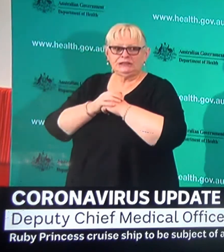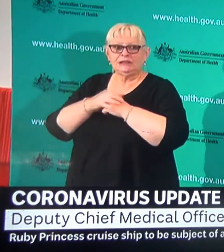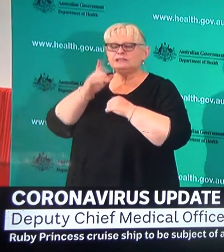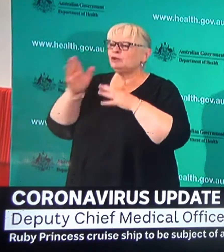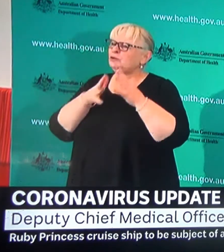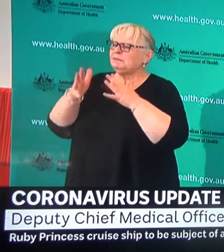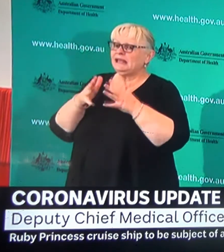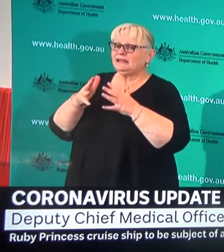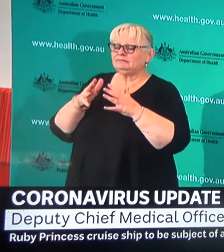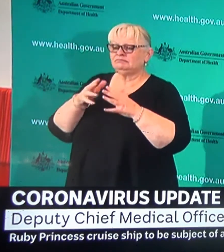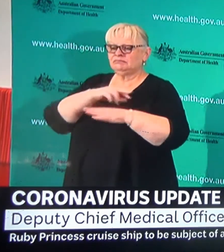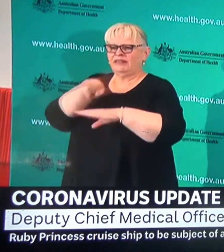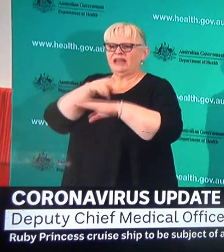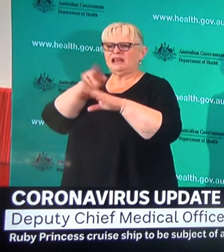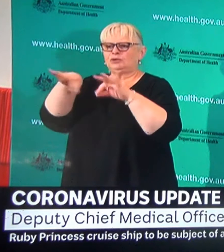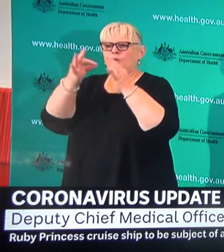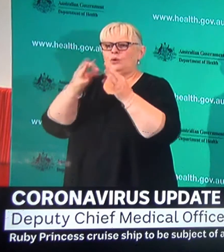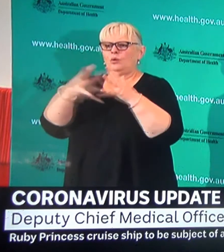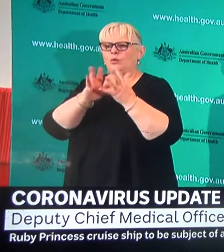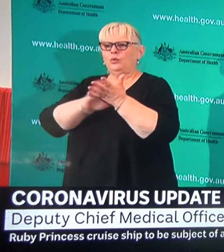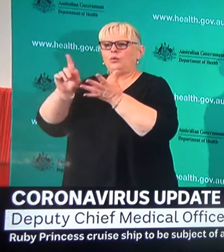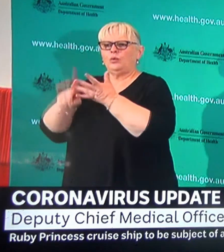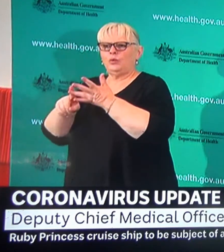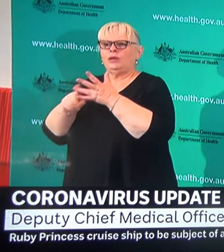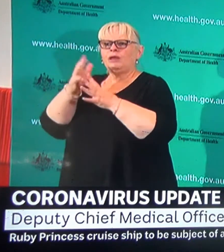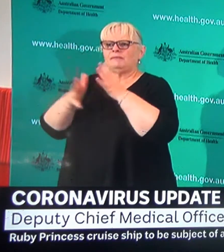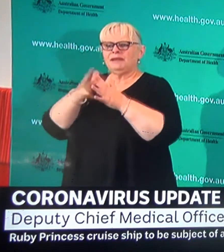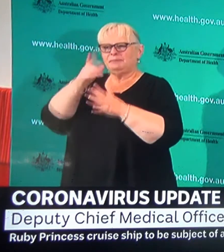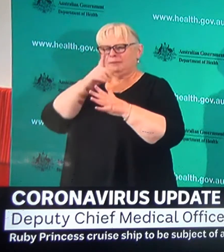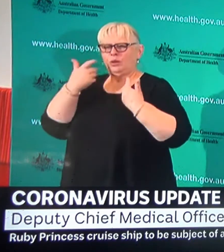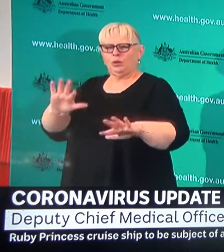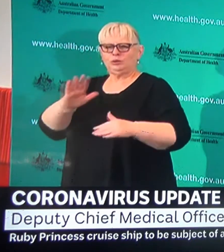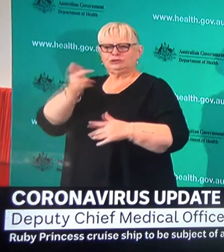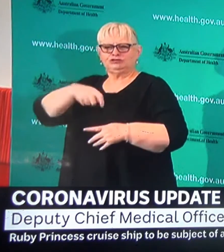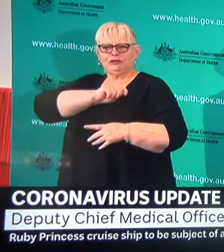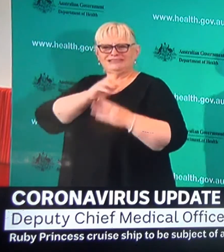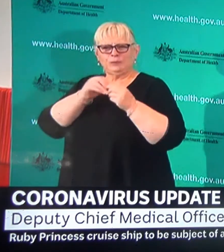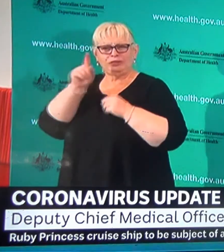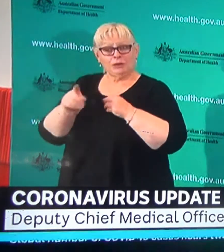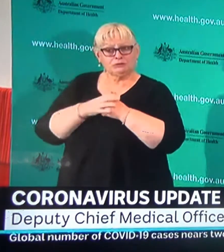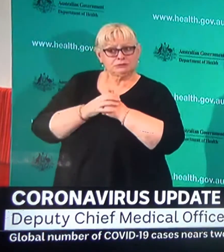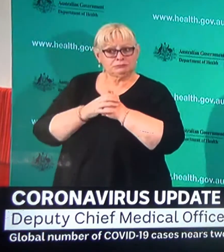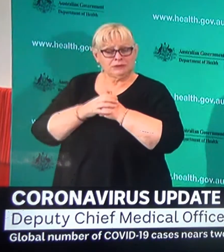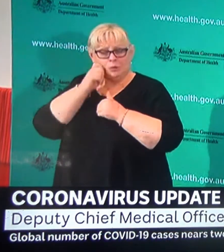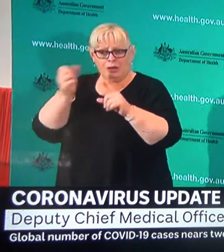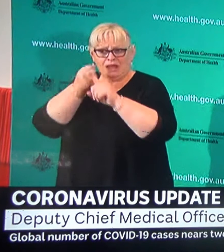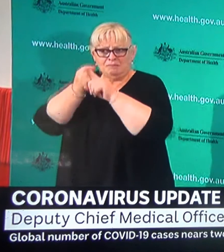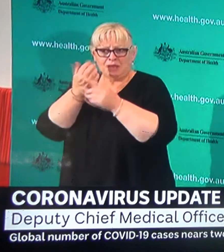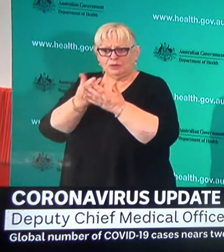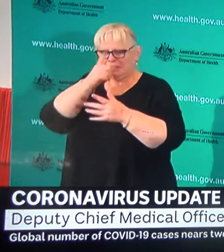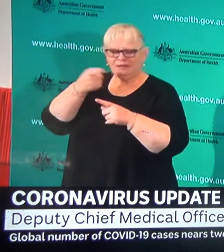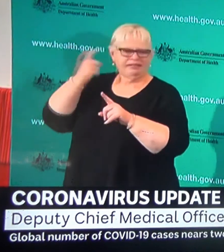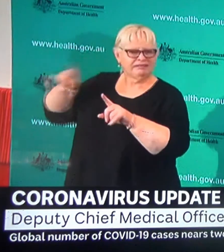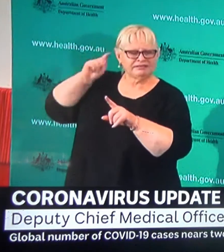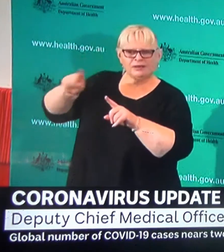national body, and also inconsistency internationally regarding how much that body will be listened to and